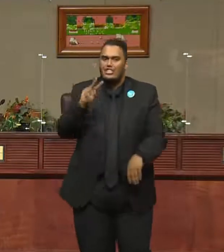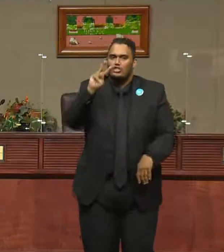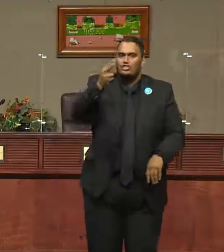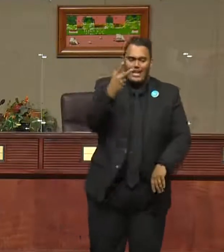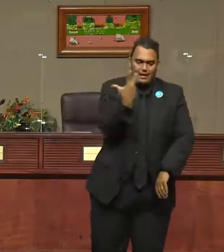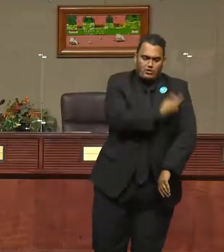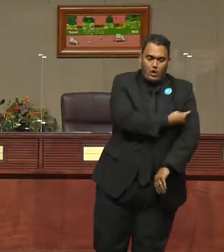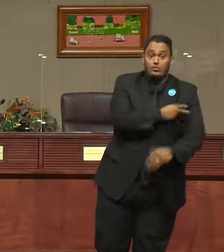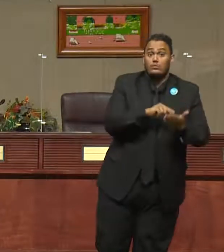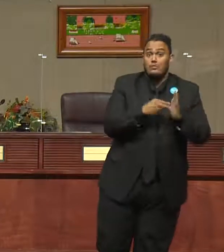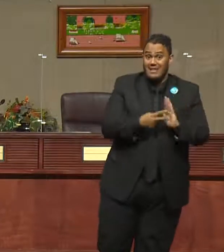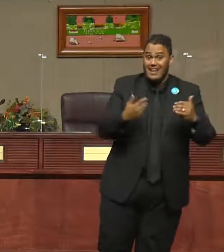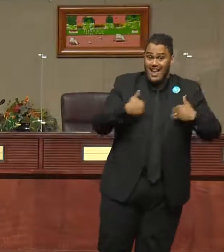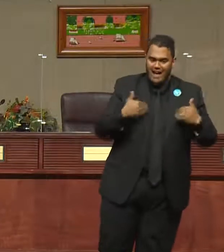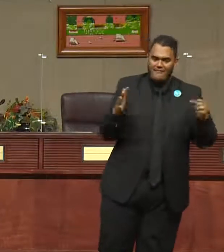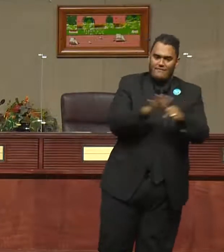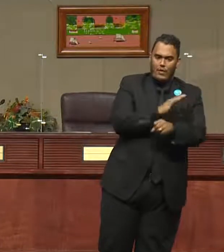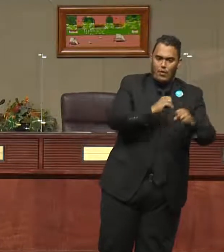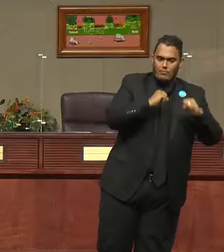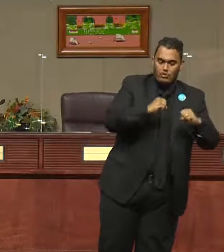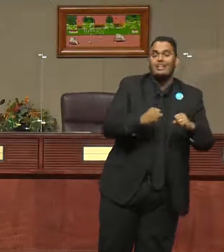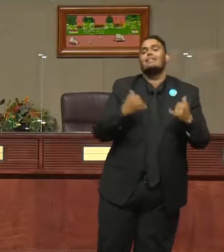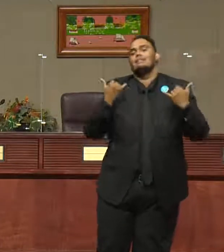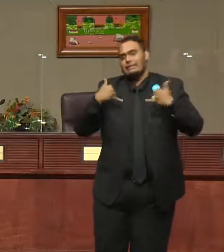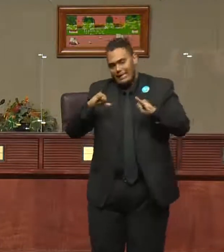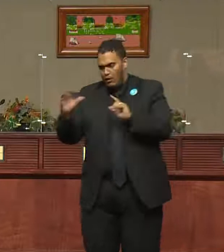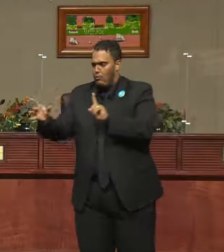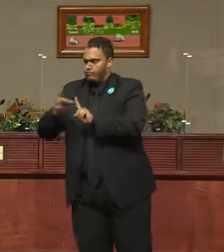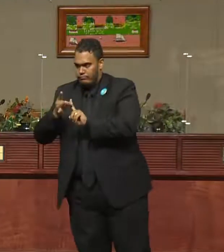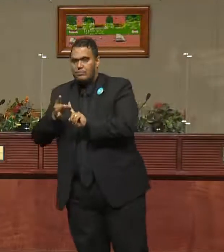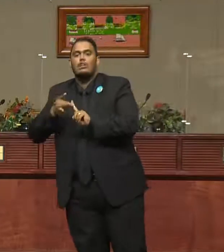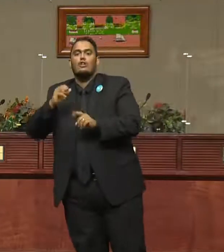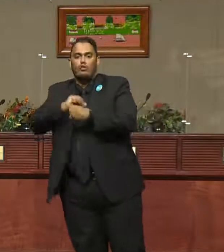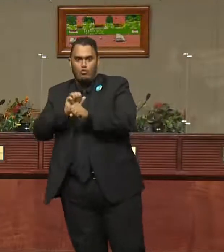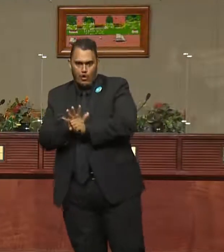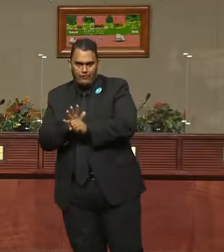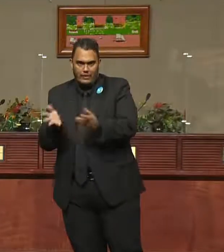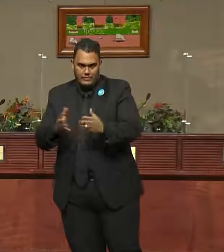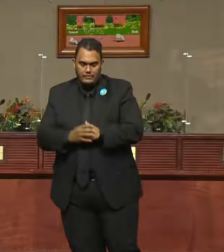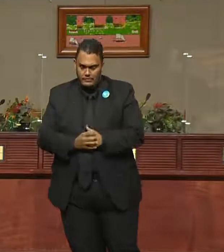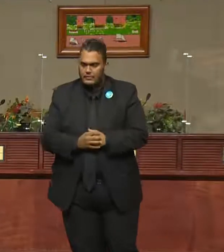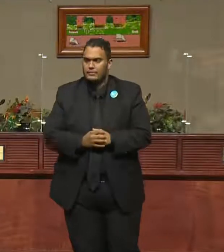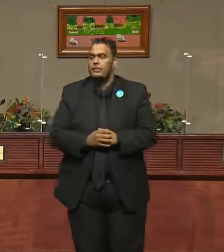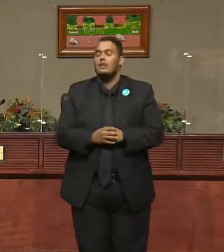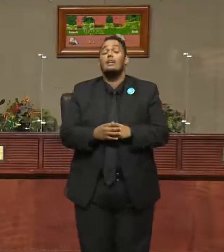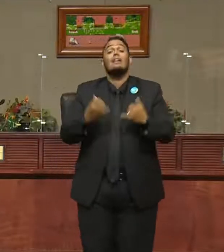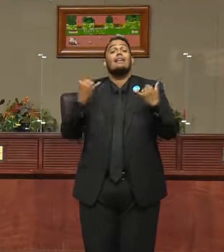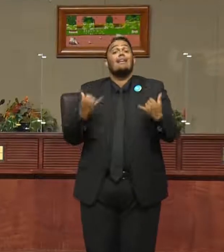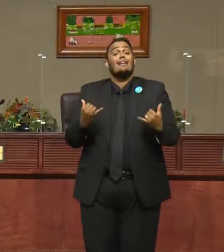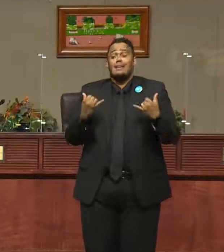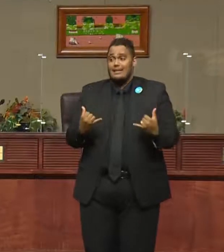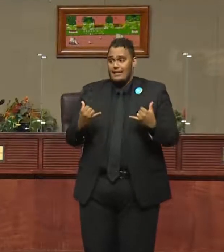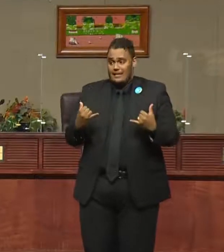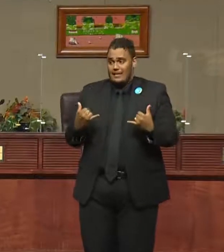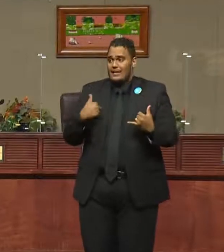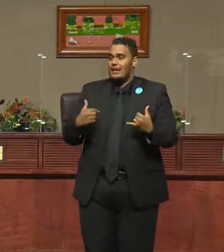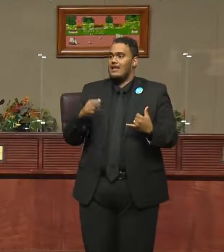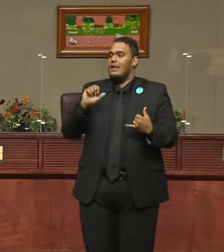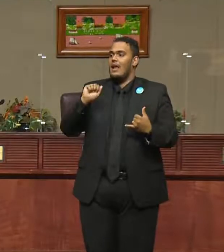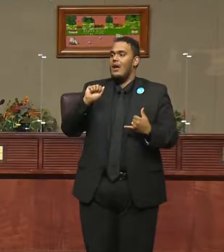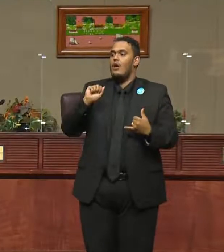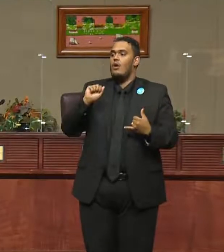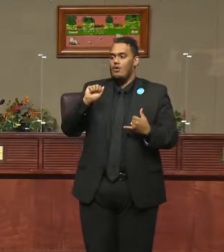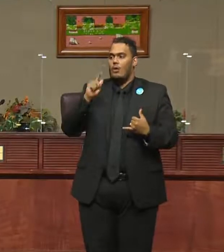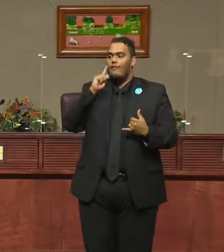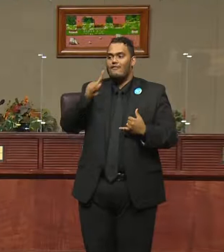the information for April the 2nd, which we haven't been able, that's the file that is corrupted. We haven't been